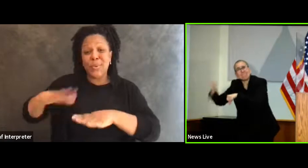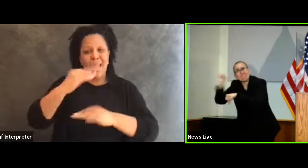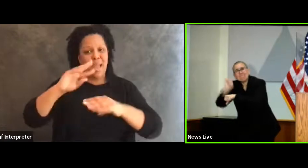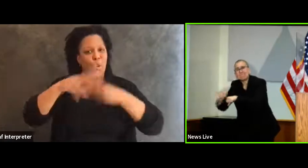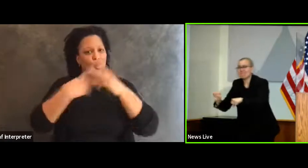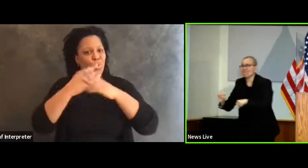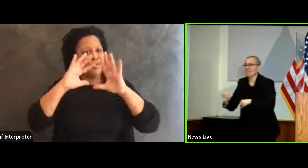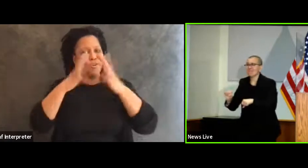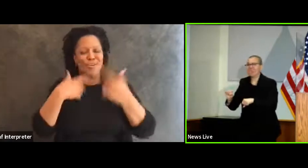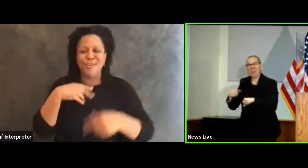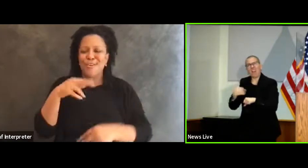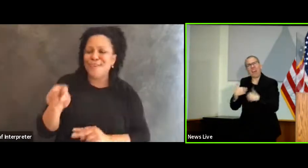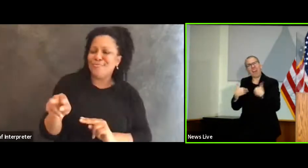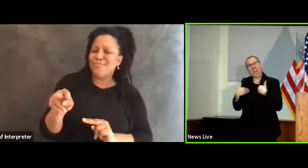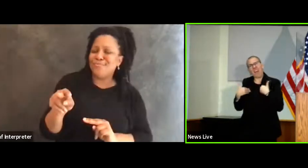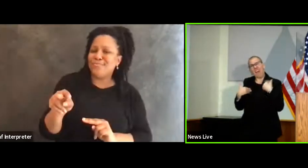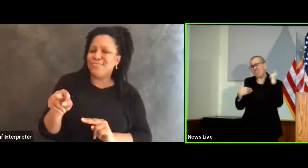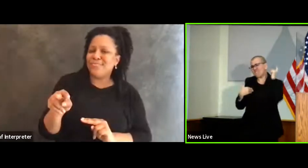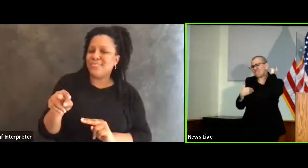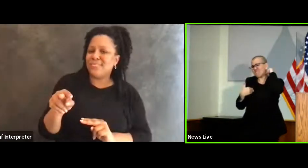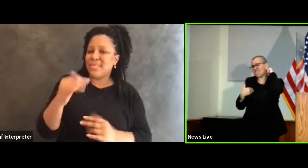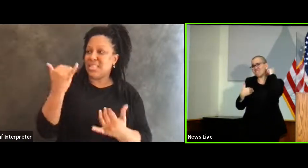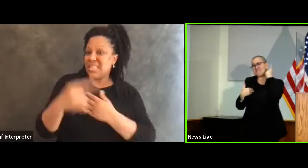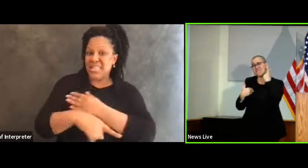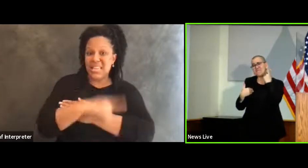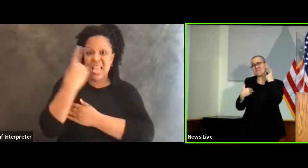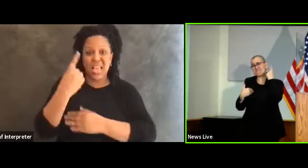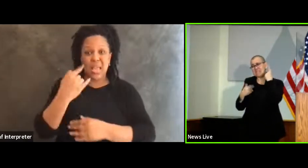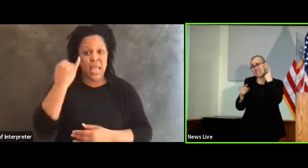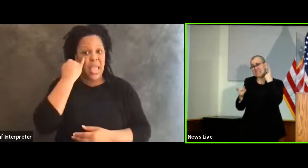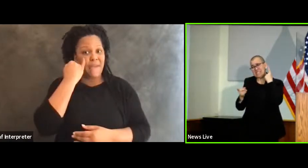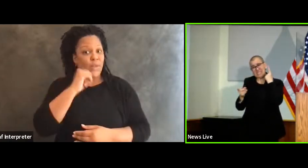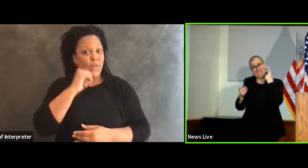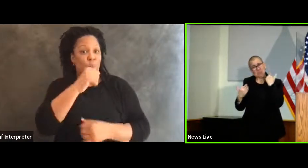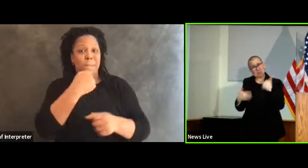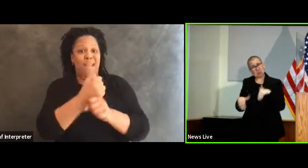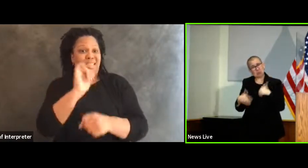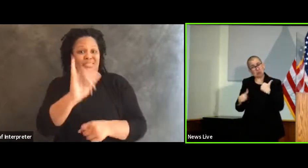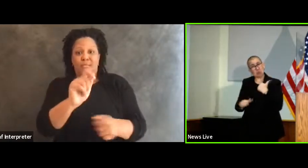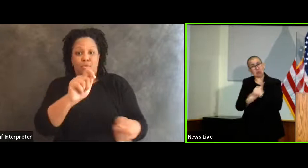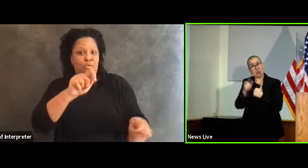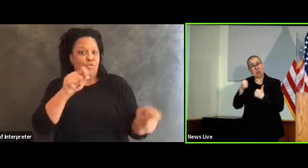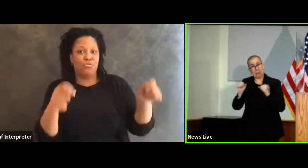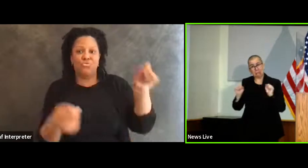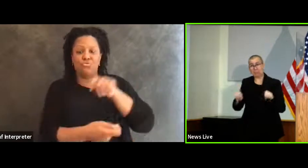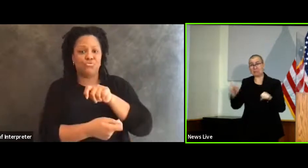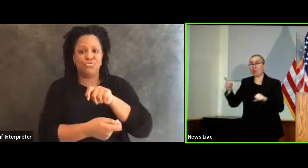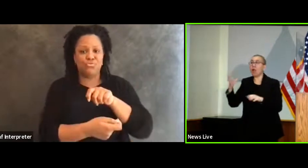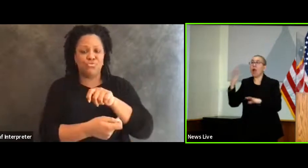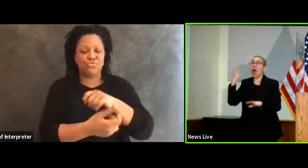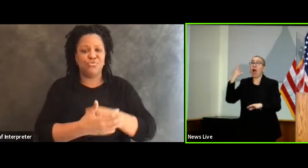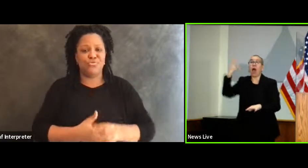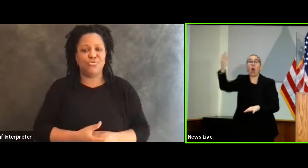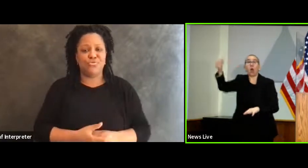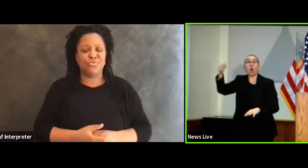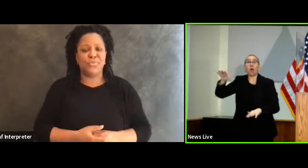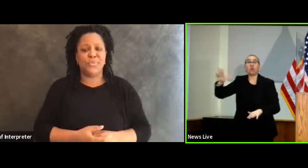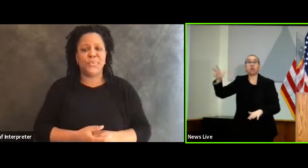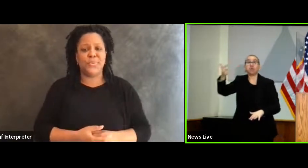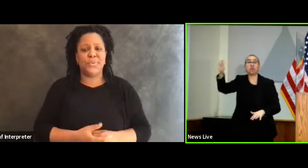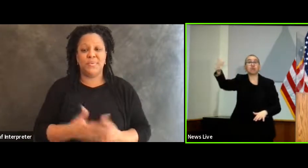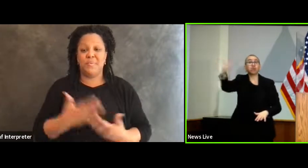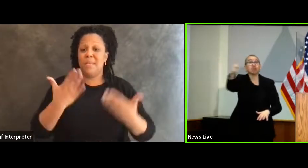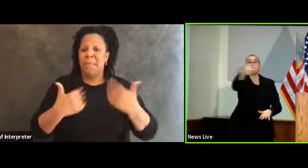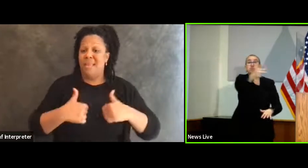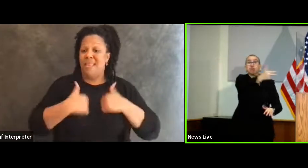we don't do something, the lives of Miles is his name, or the